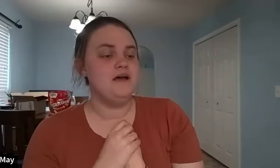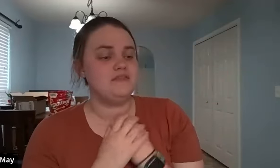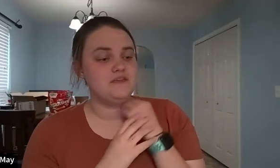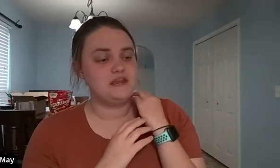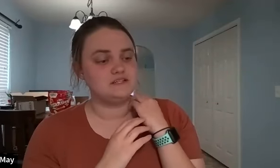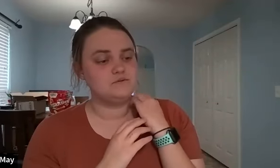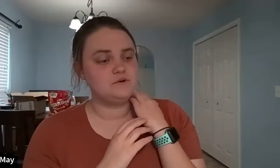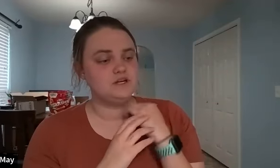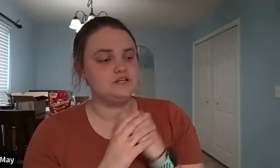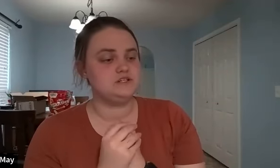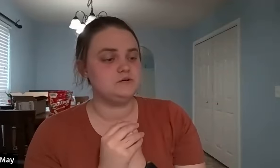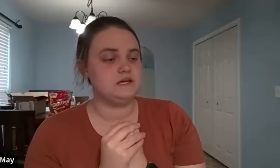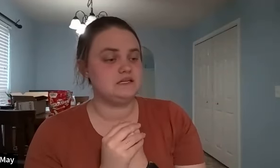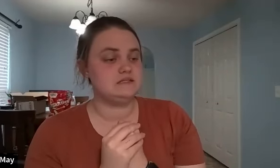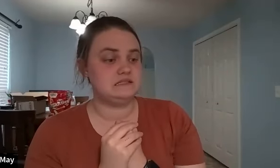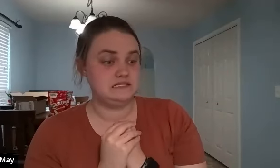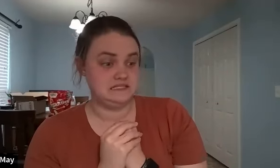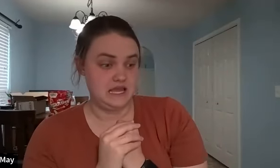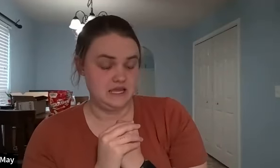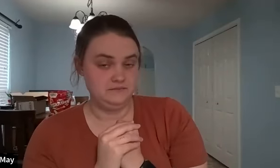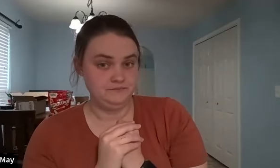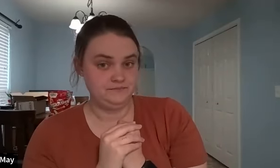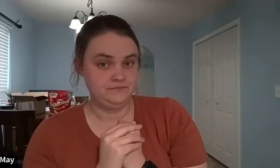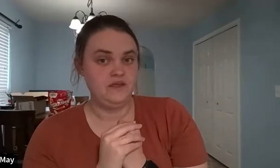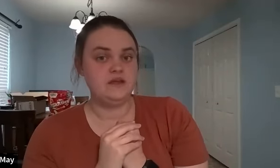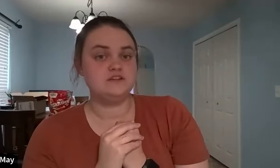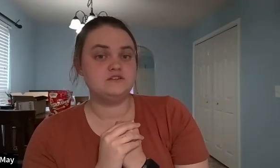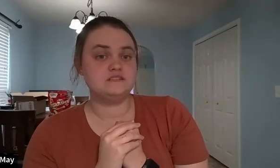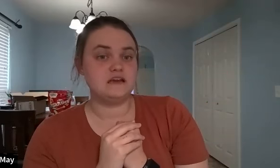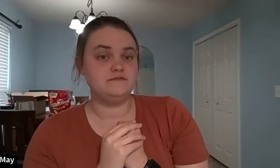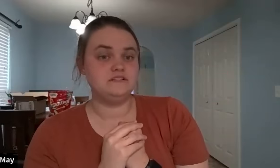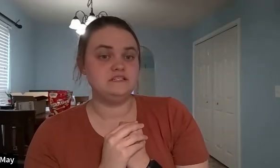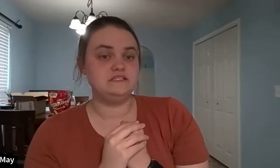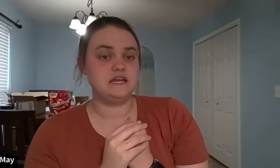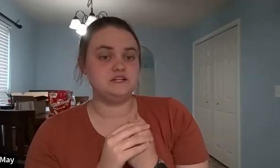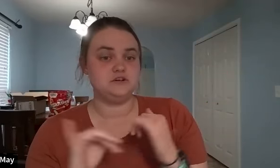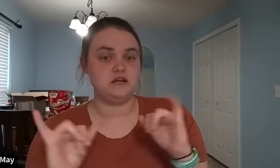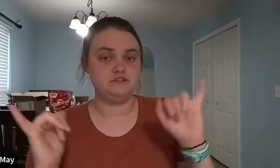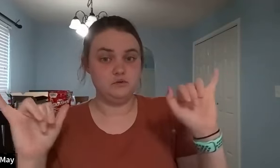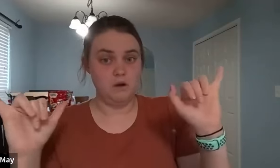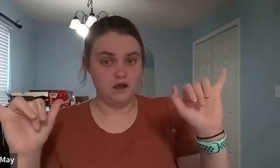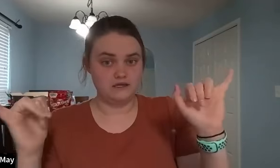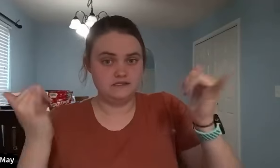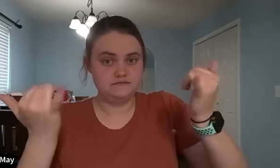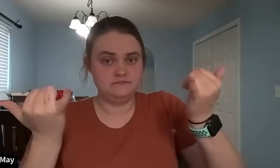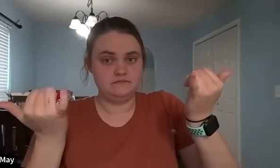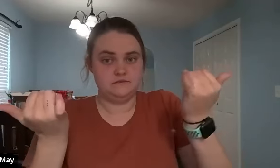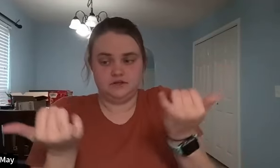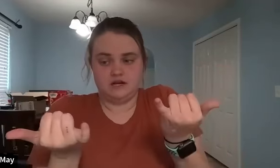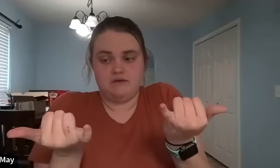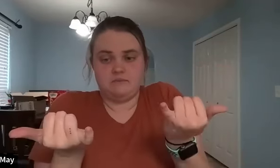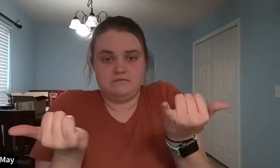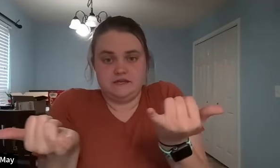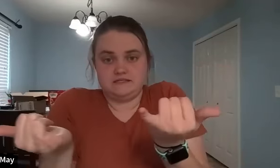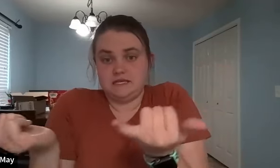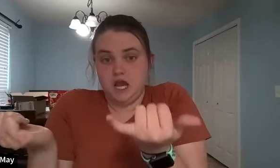Then the next one we're going to do is today. So the sign for today is you're going to have 2 Y's. You're going to have them facing